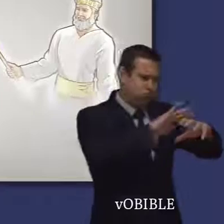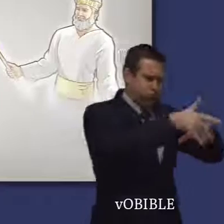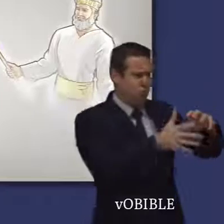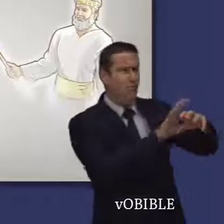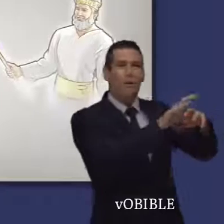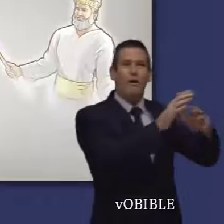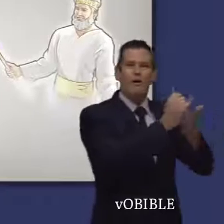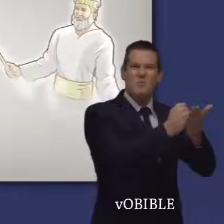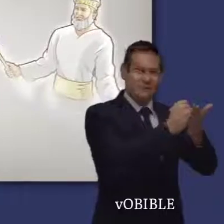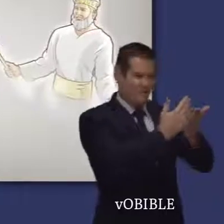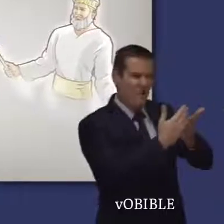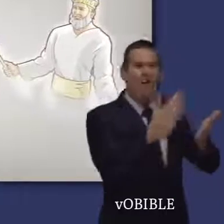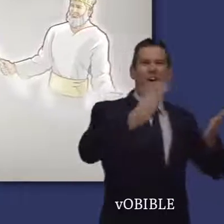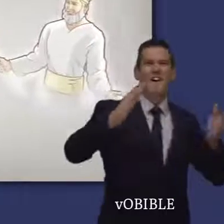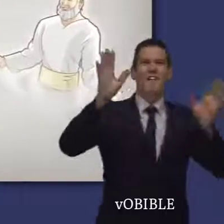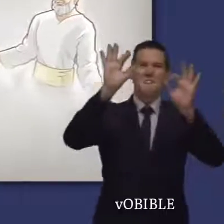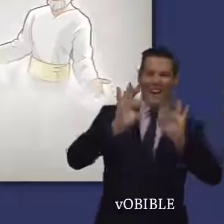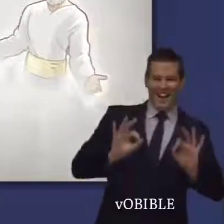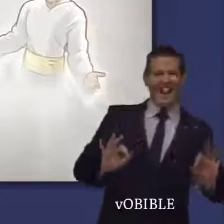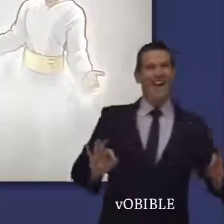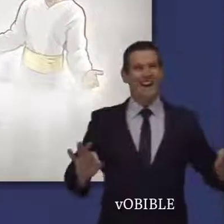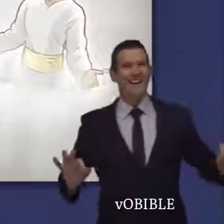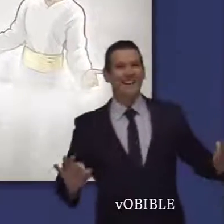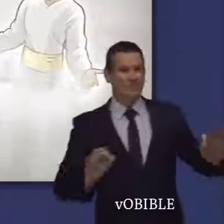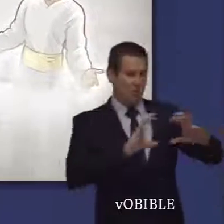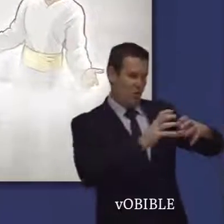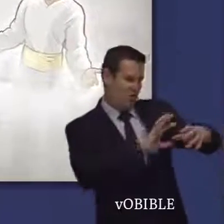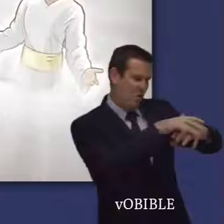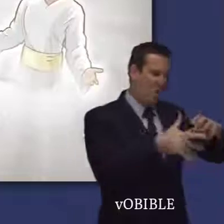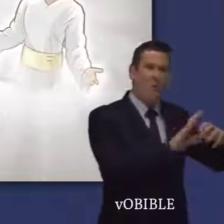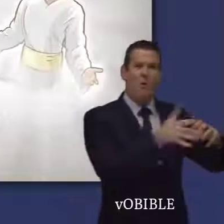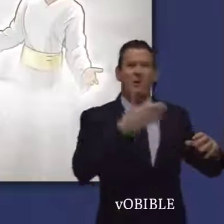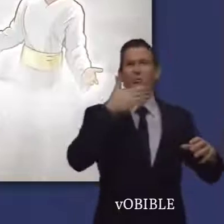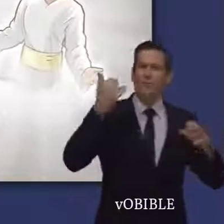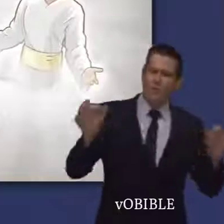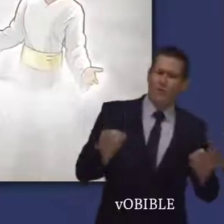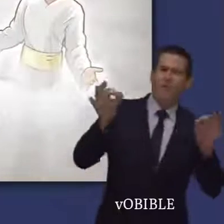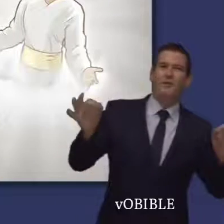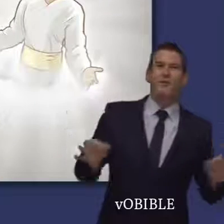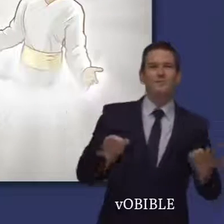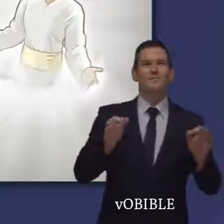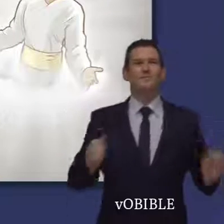Messianic kingdom. This kingdom will remove all wickedness and bring peace